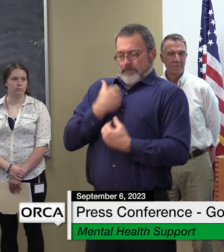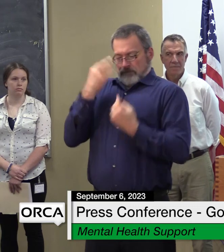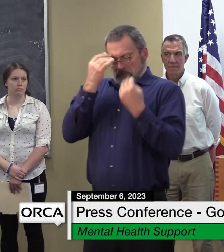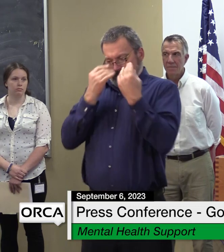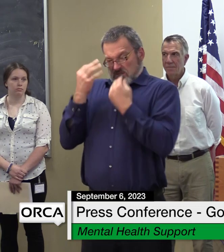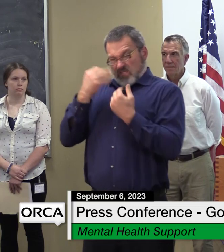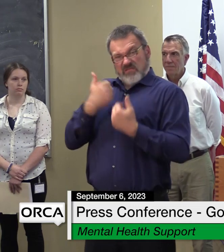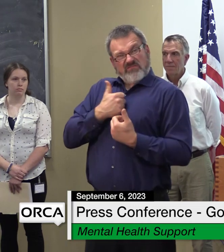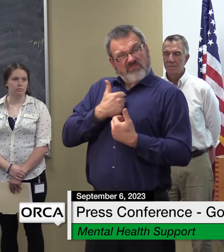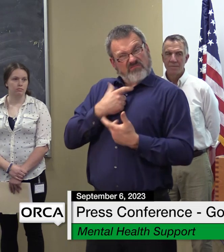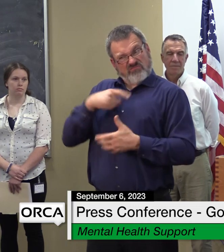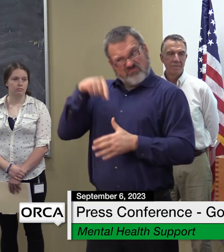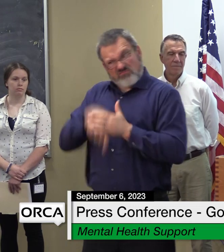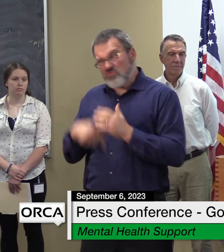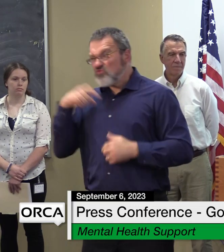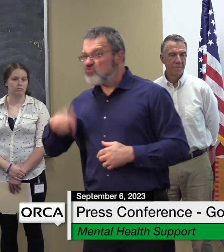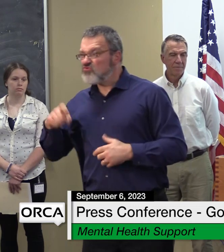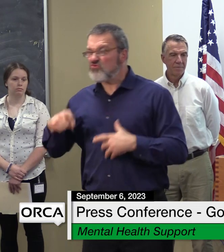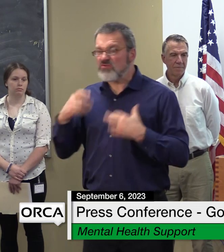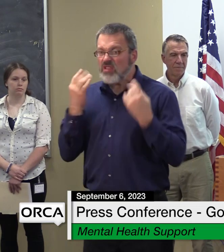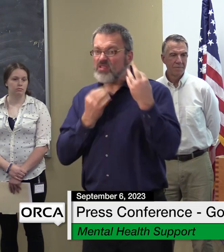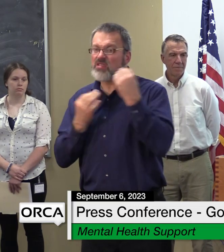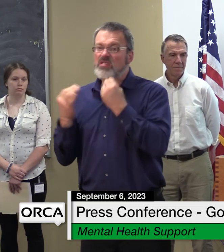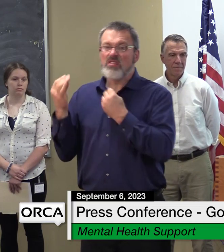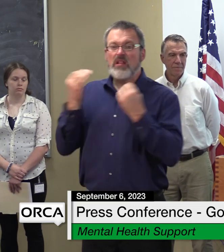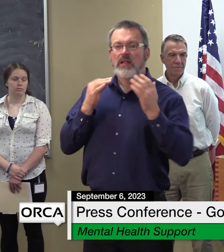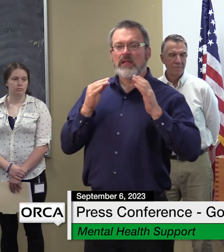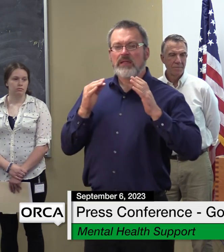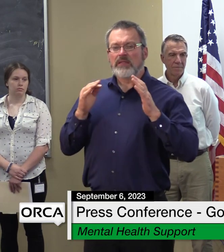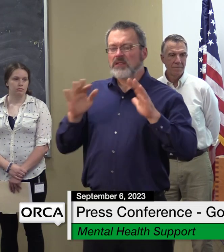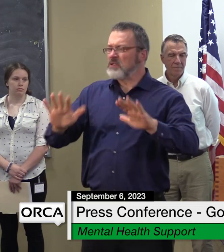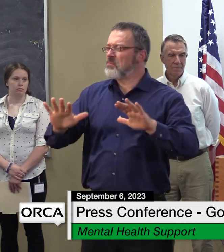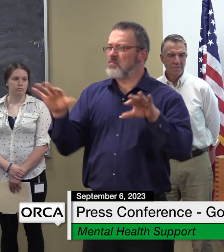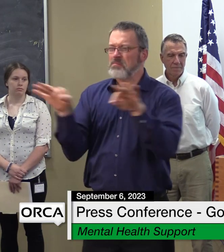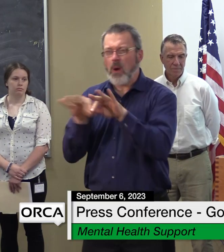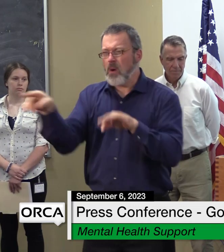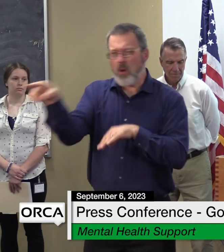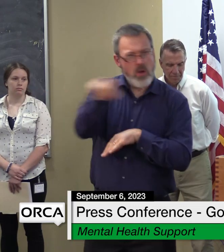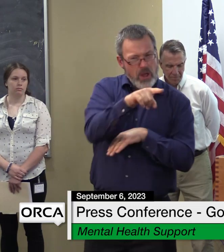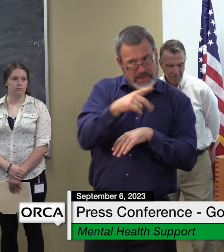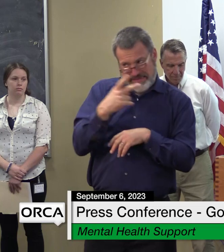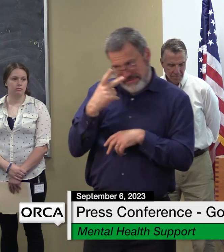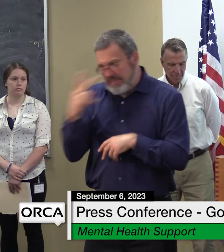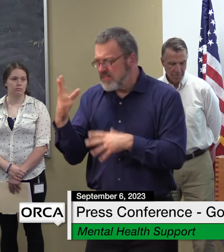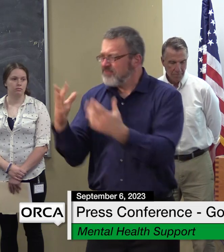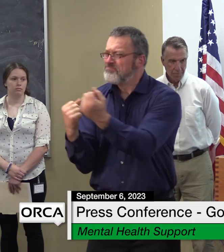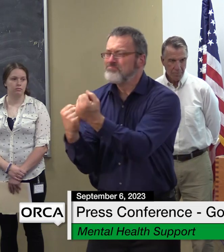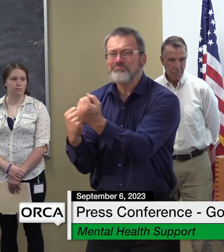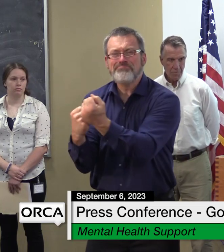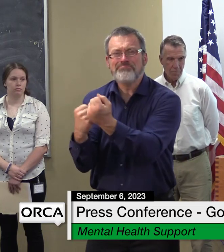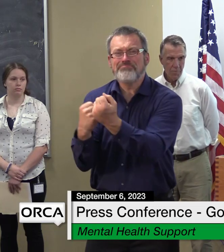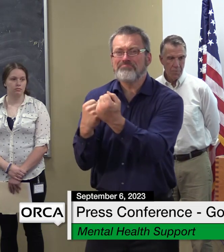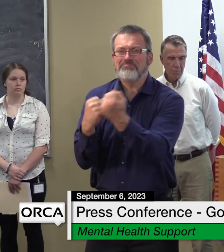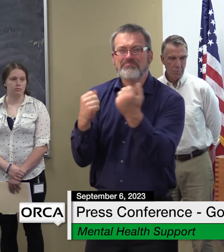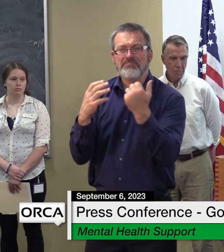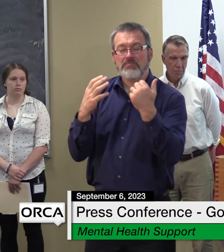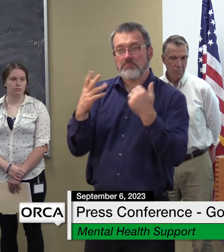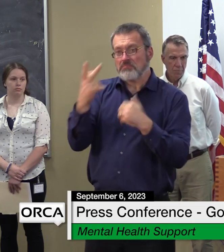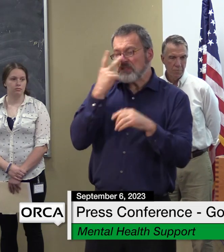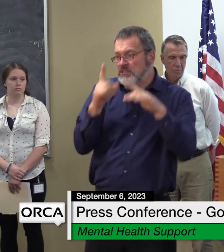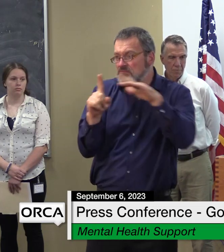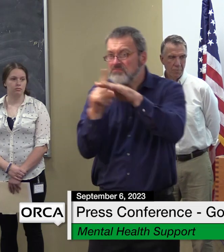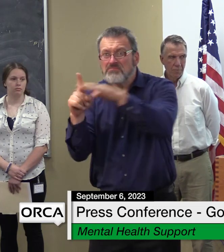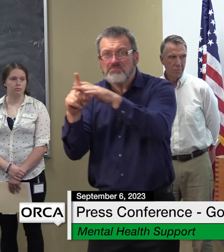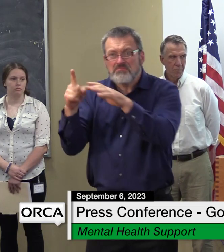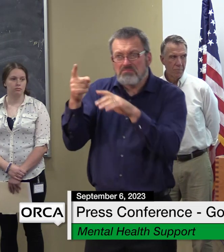you through whatever you're experiencing. Resources that can help us identify warning signs, learn coping skills, and empower us to